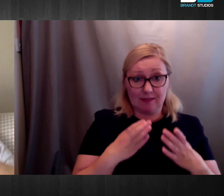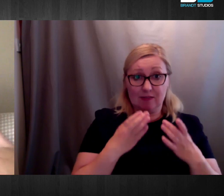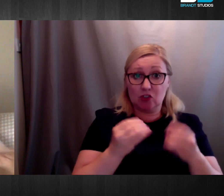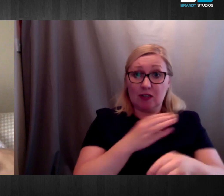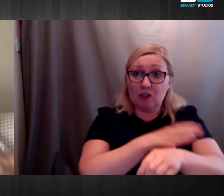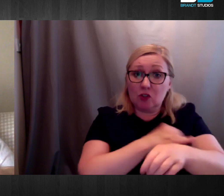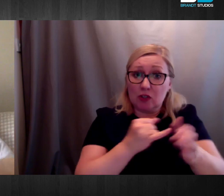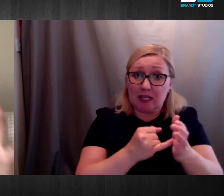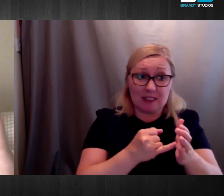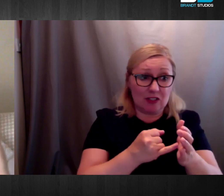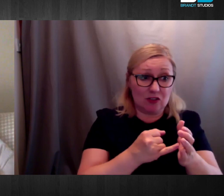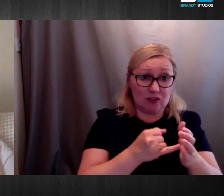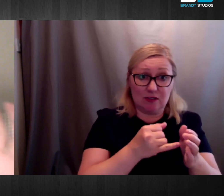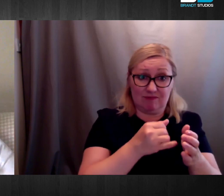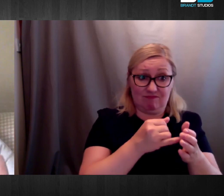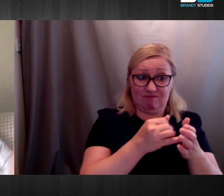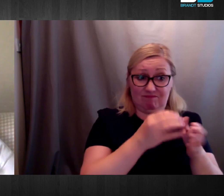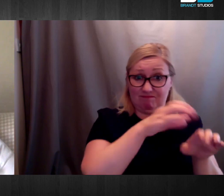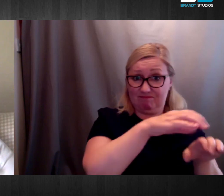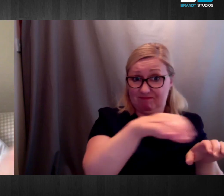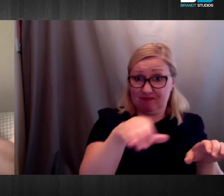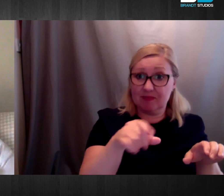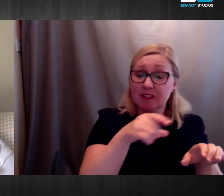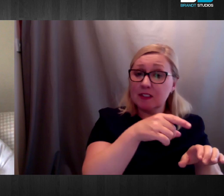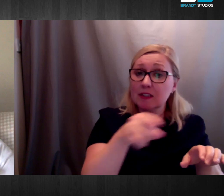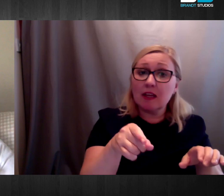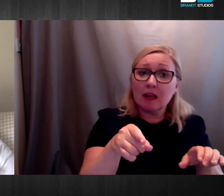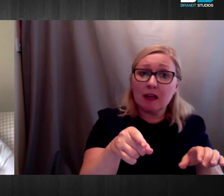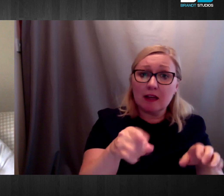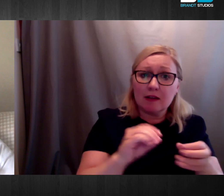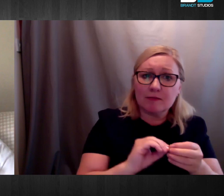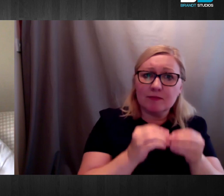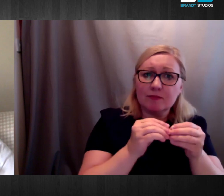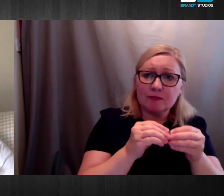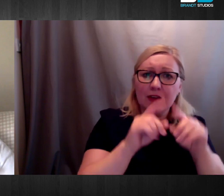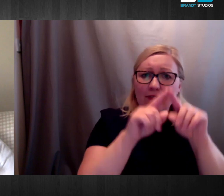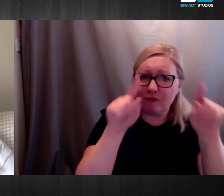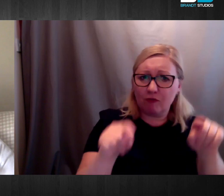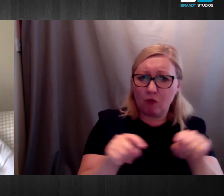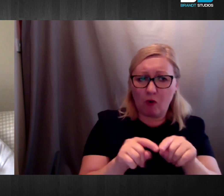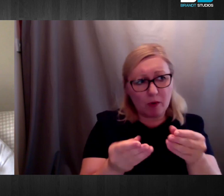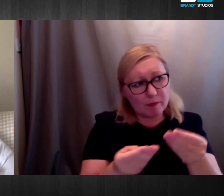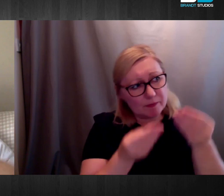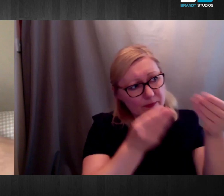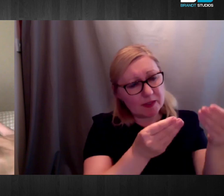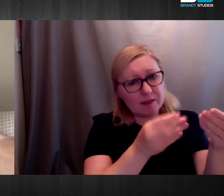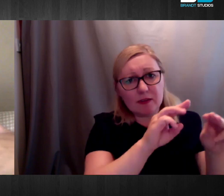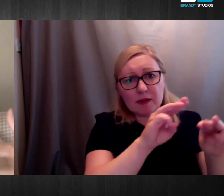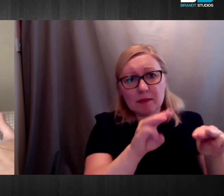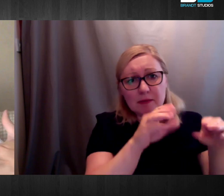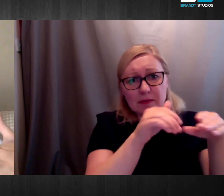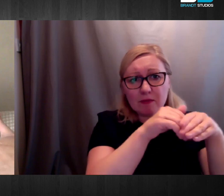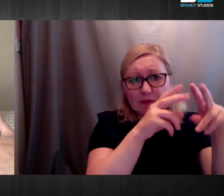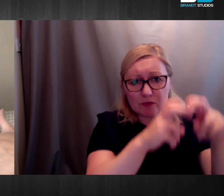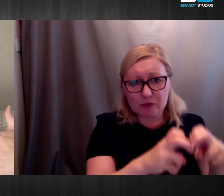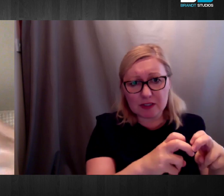supported them to develop a form that they push back to researchers who are looking to them for support. And we were worried